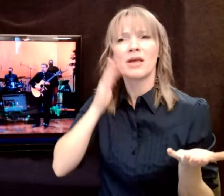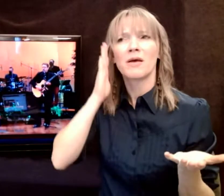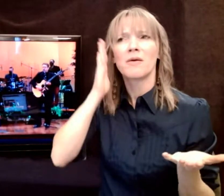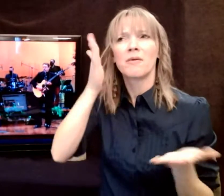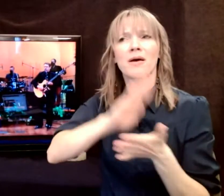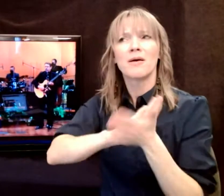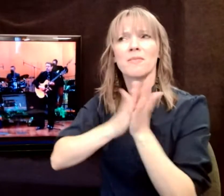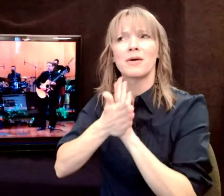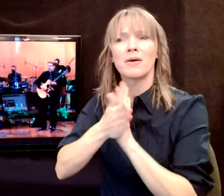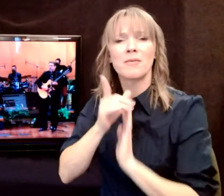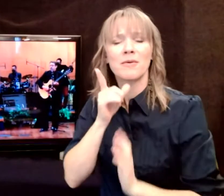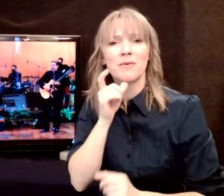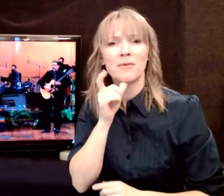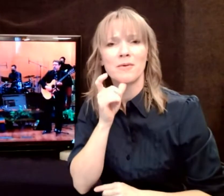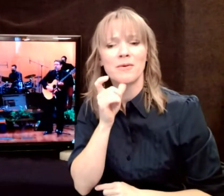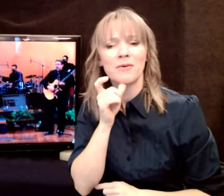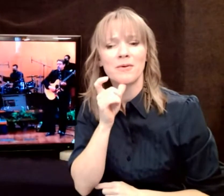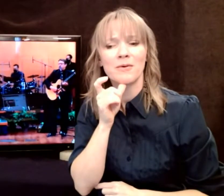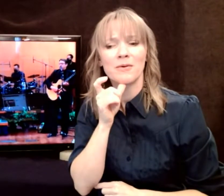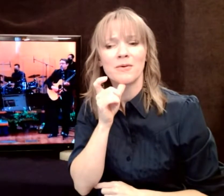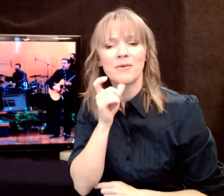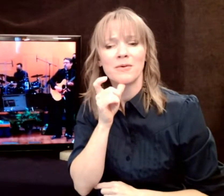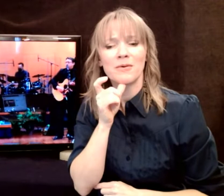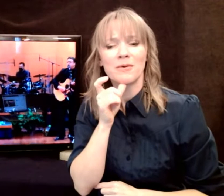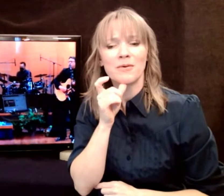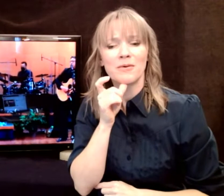Who will we be?